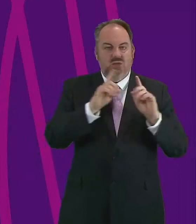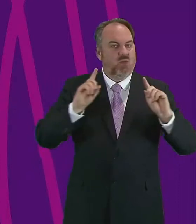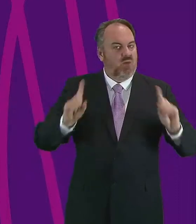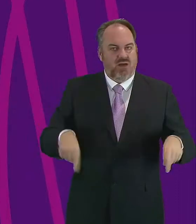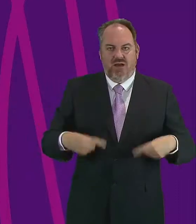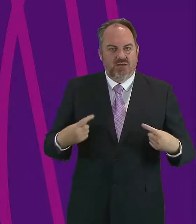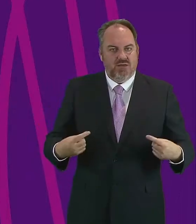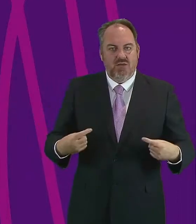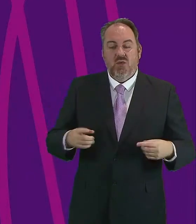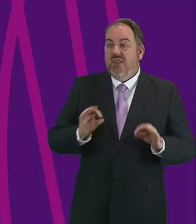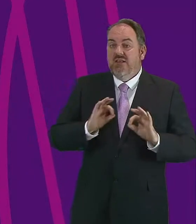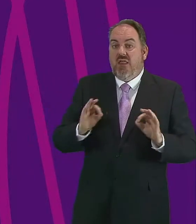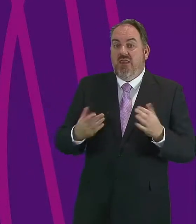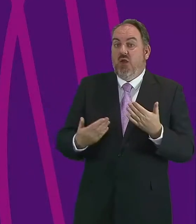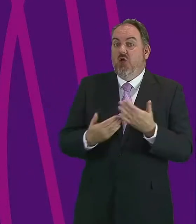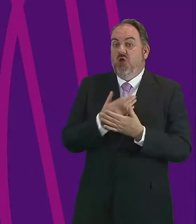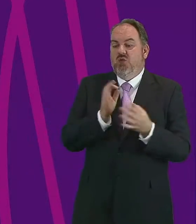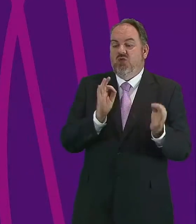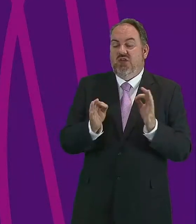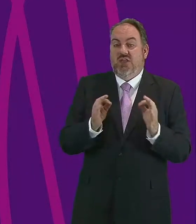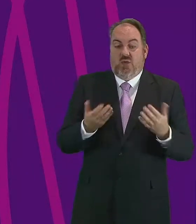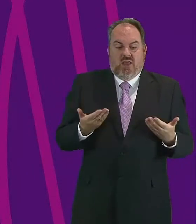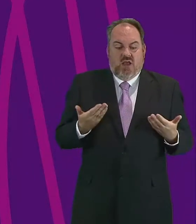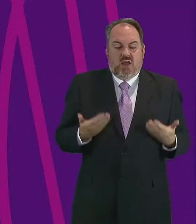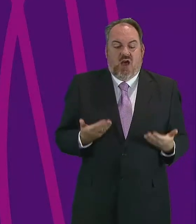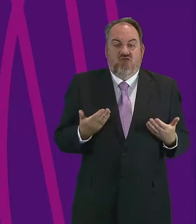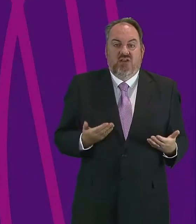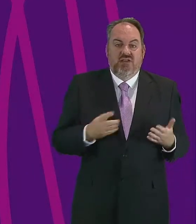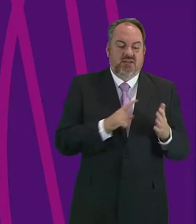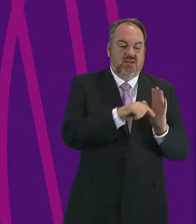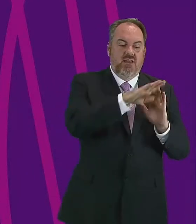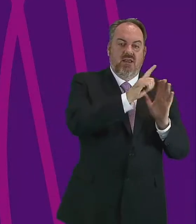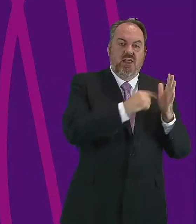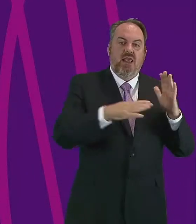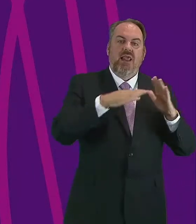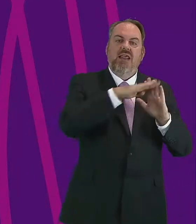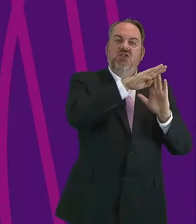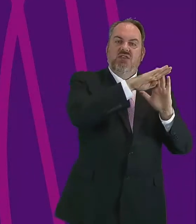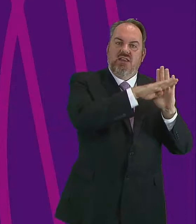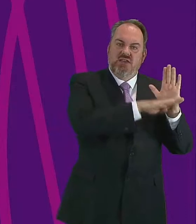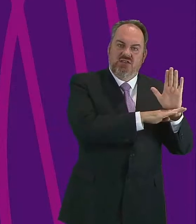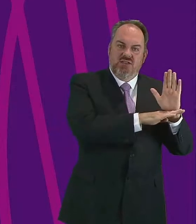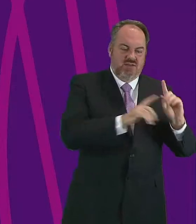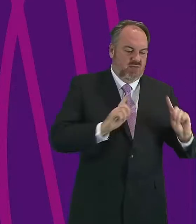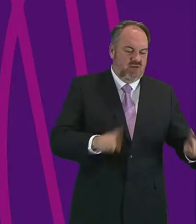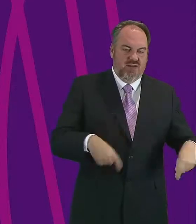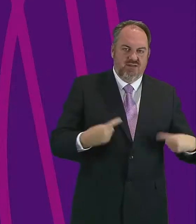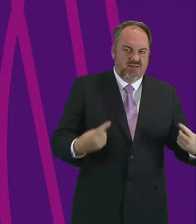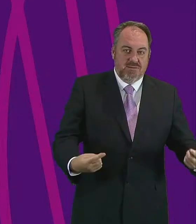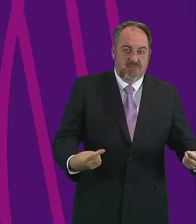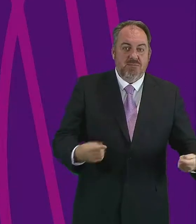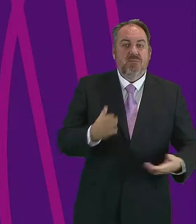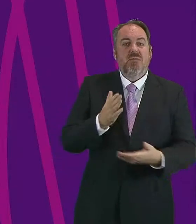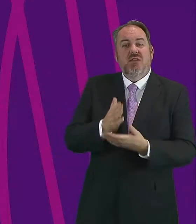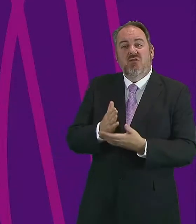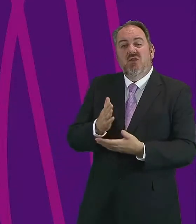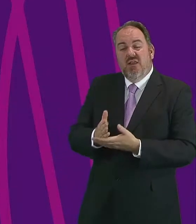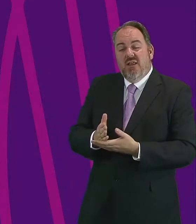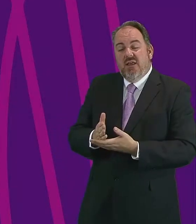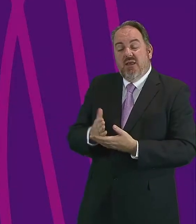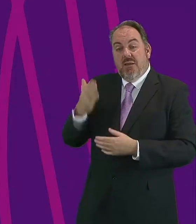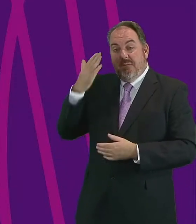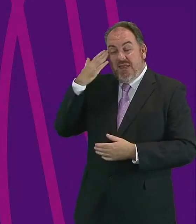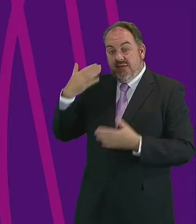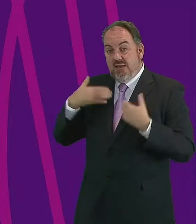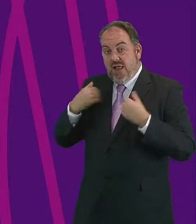that we could take in this legislation. Whether there are things that could be done by regulation would be a moot point. I think in terms of mental